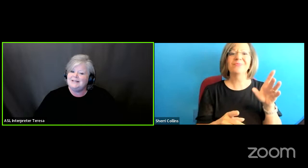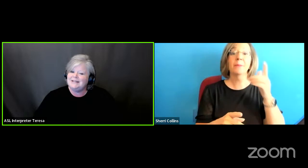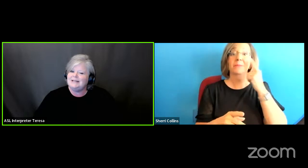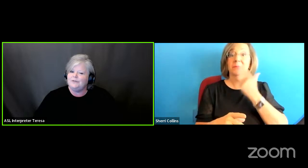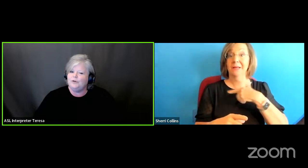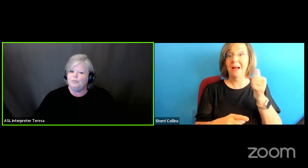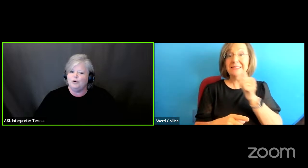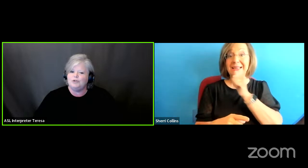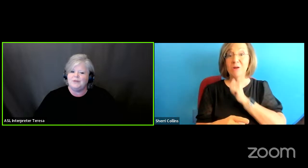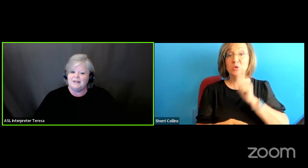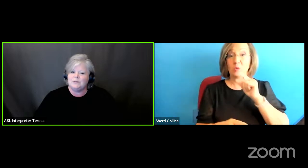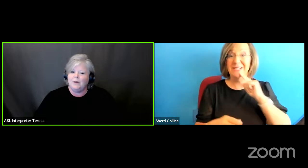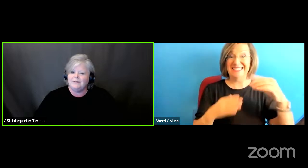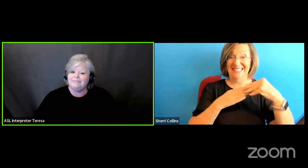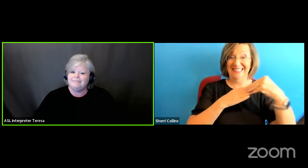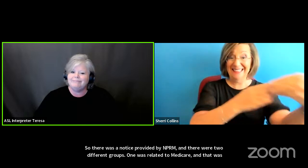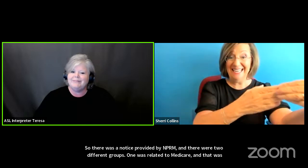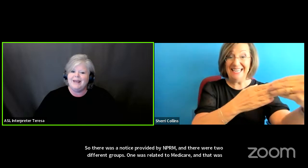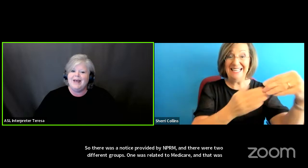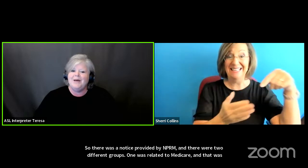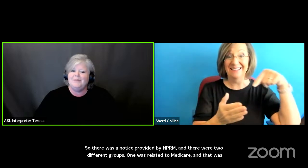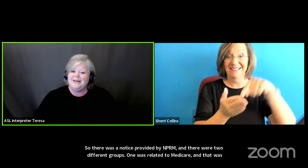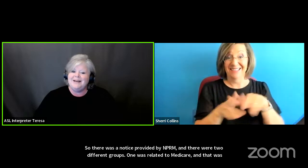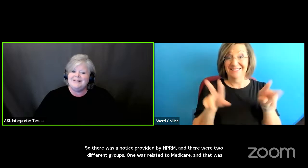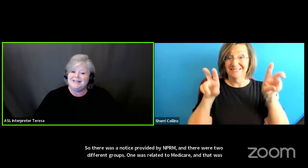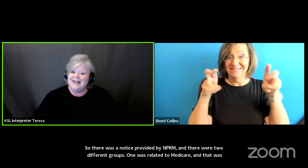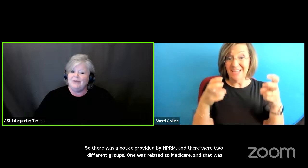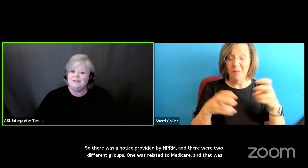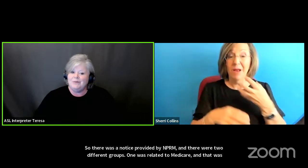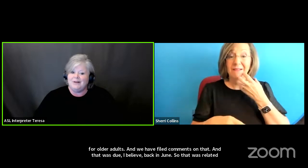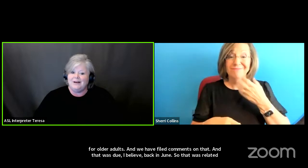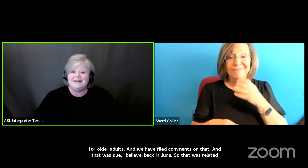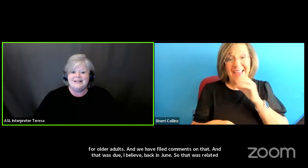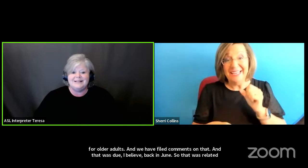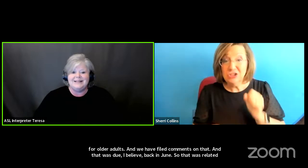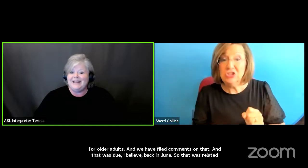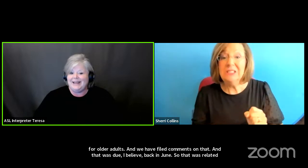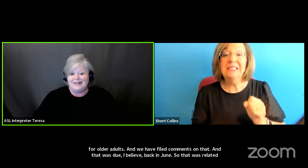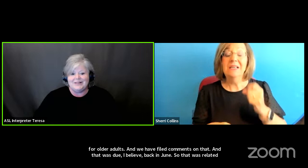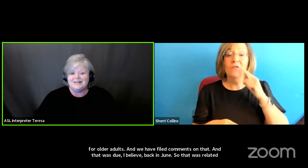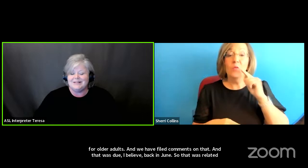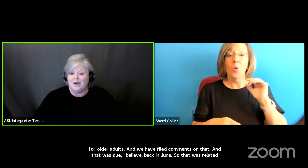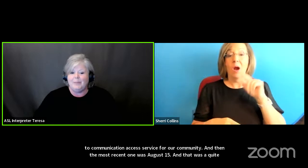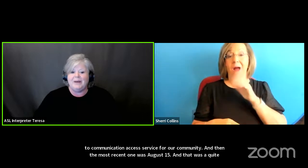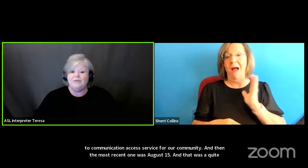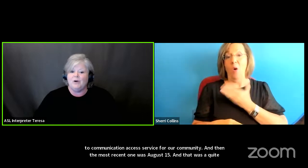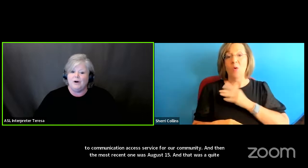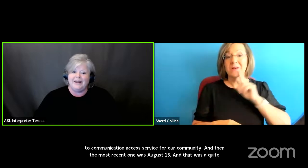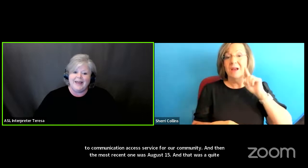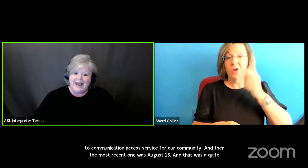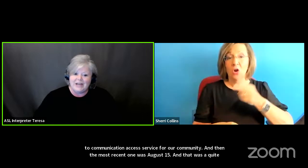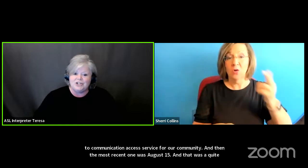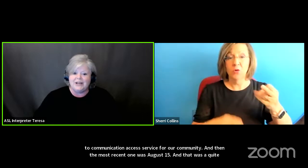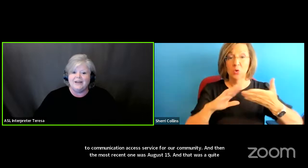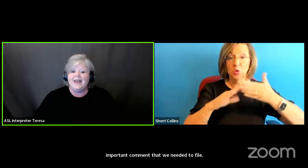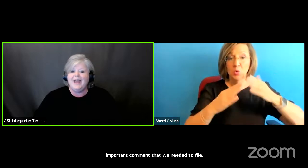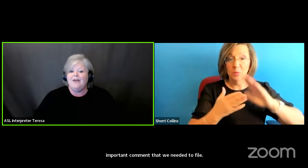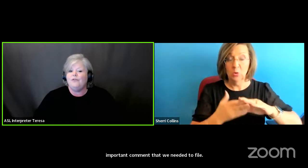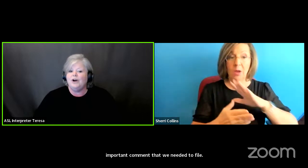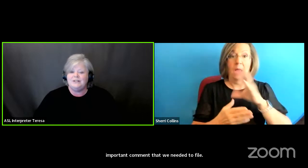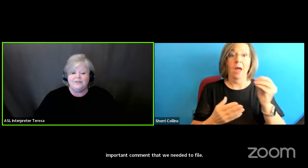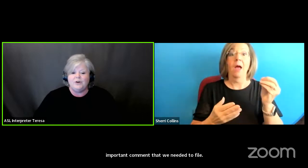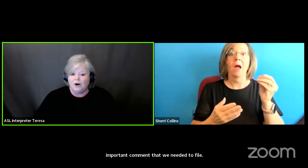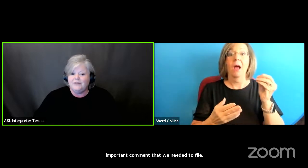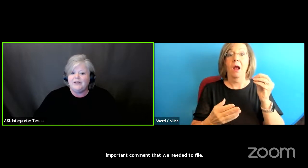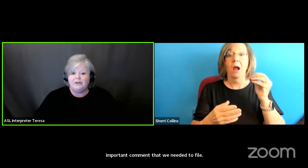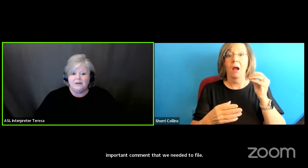And we had to take a different approach with this one, because Arizona is leading in this topic regarding aging